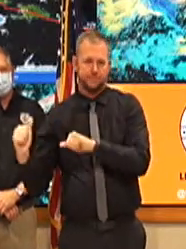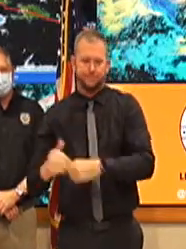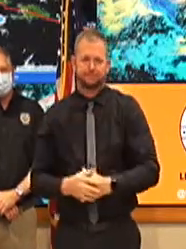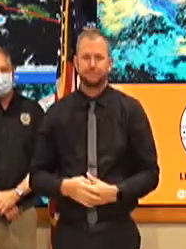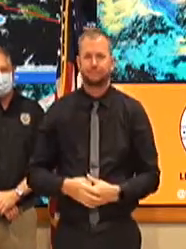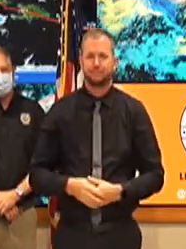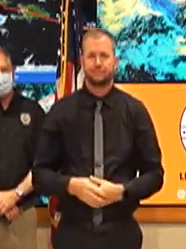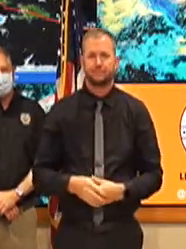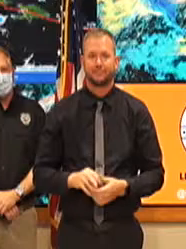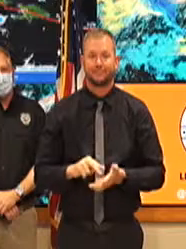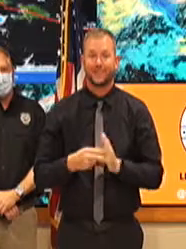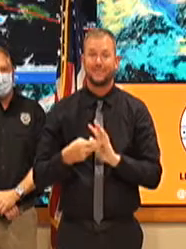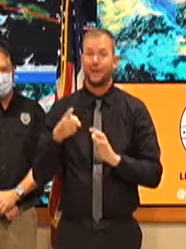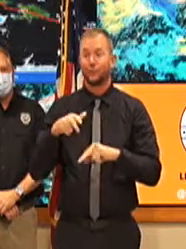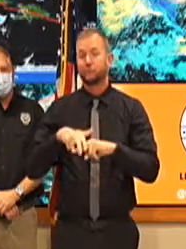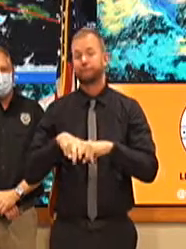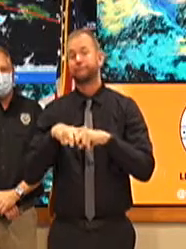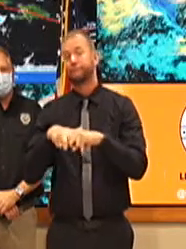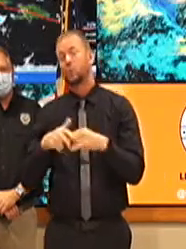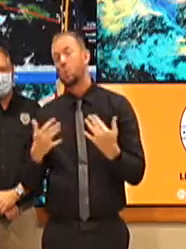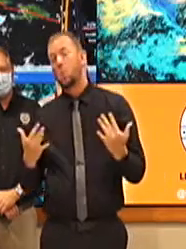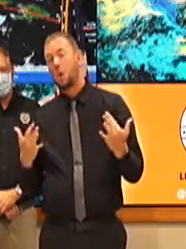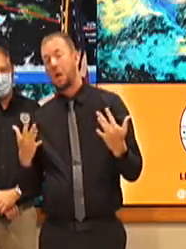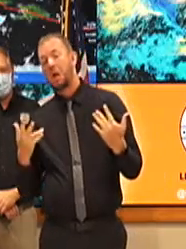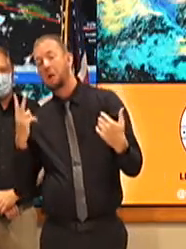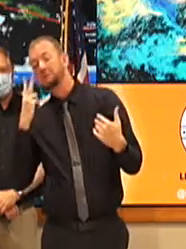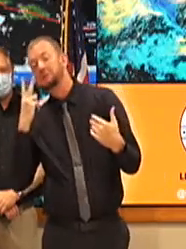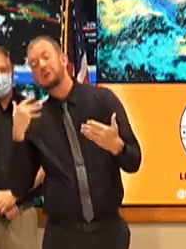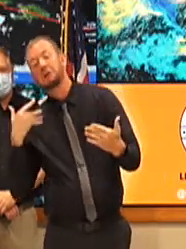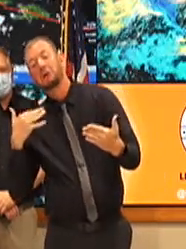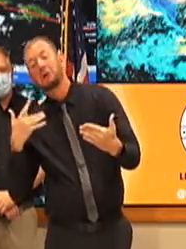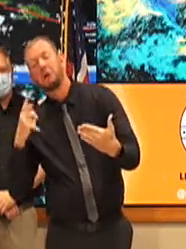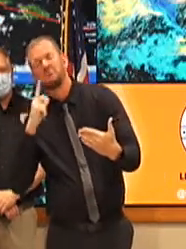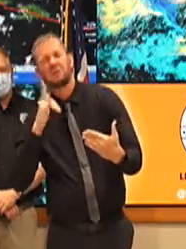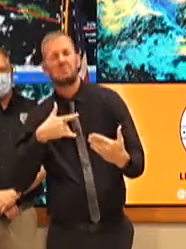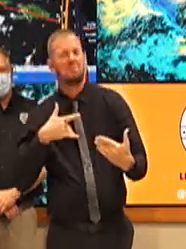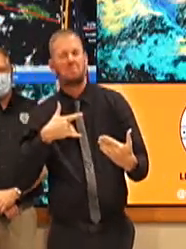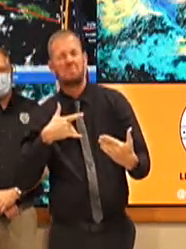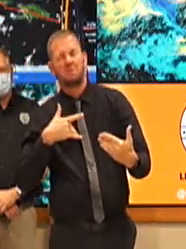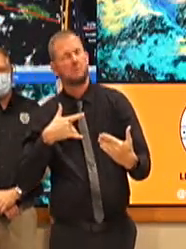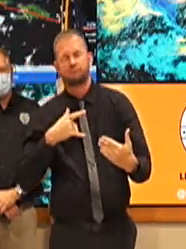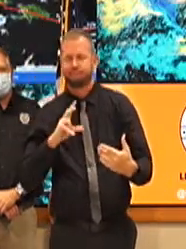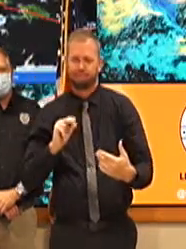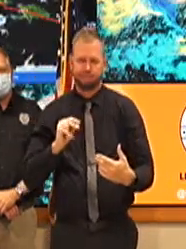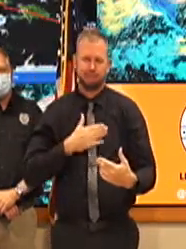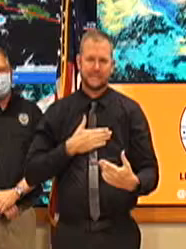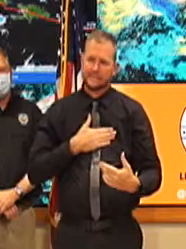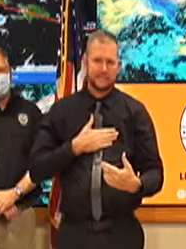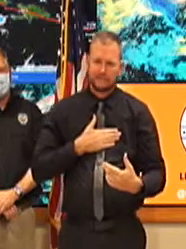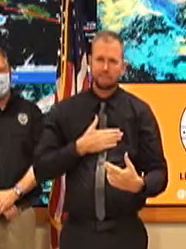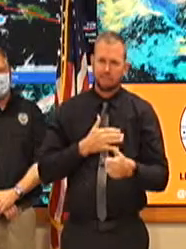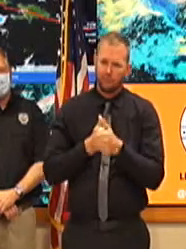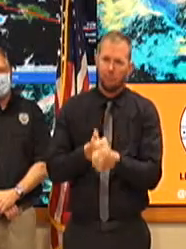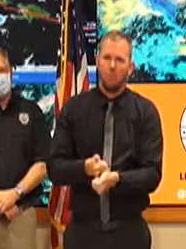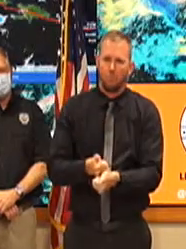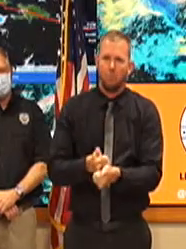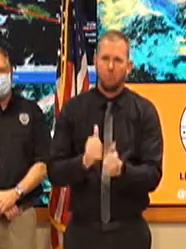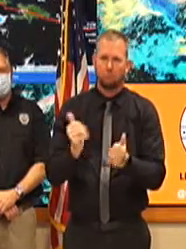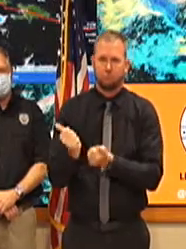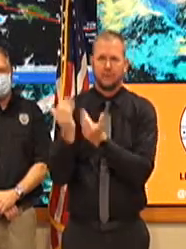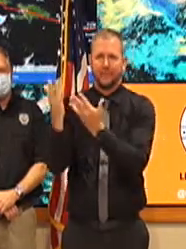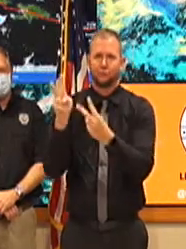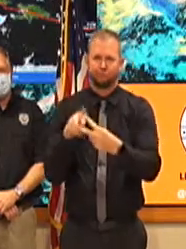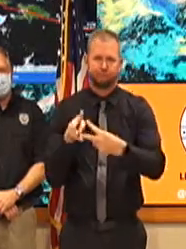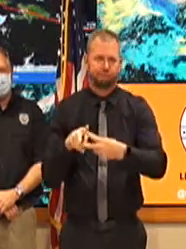improve. Take action now. Take only essential items you need, including items to